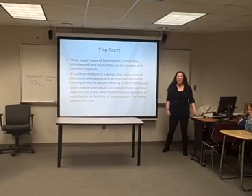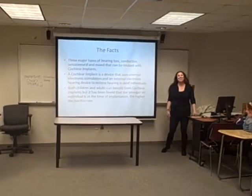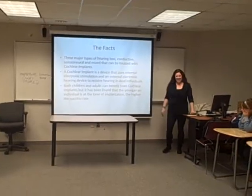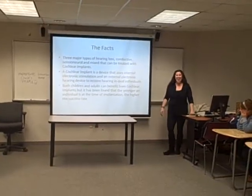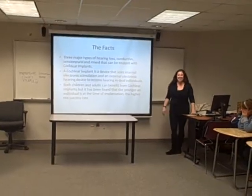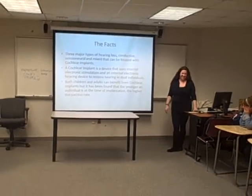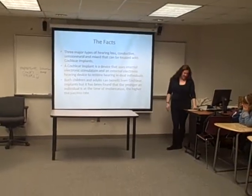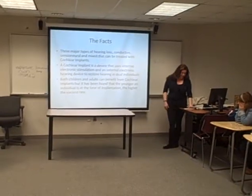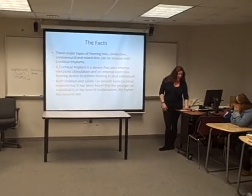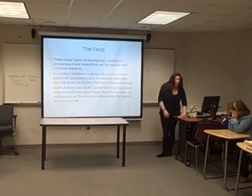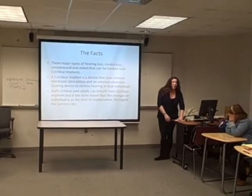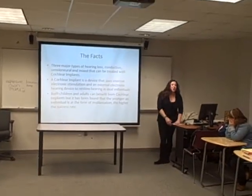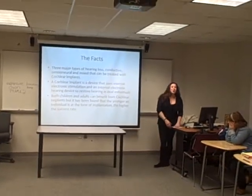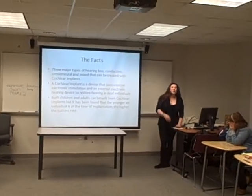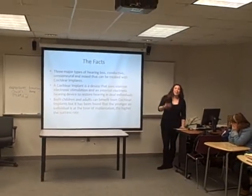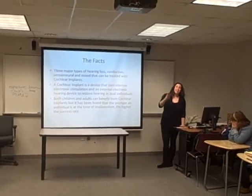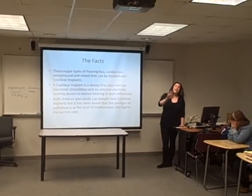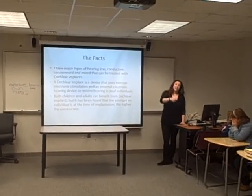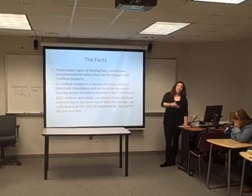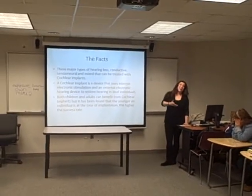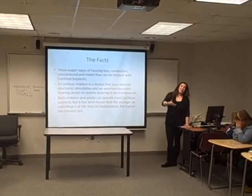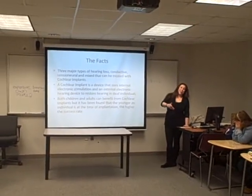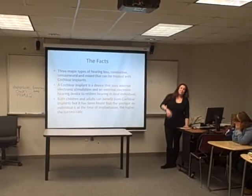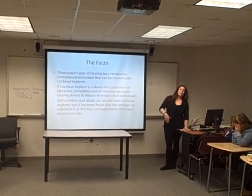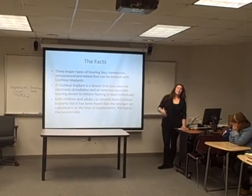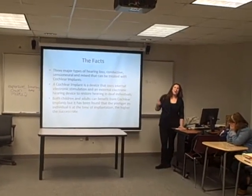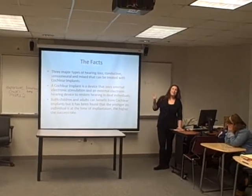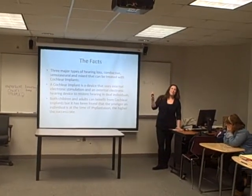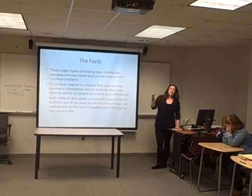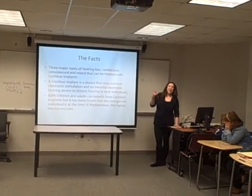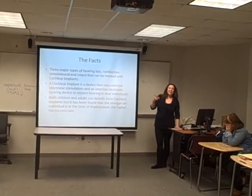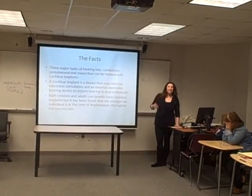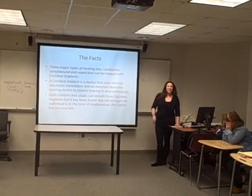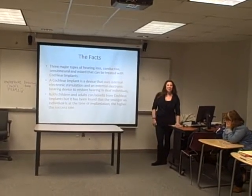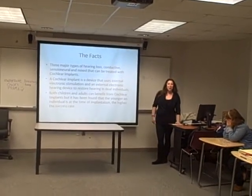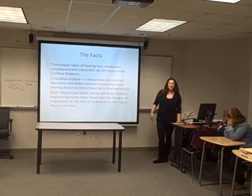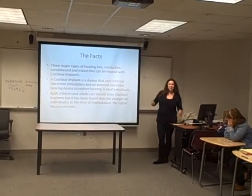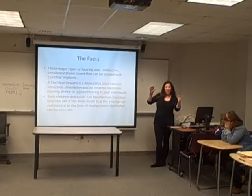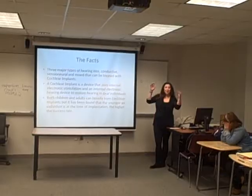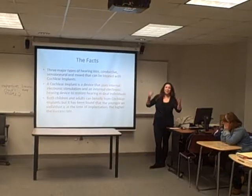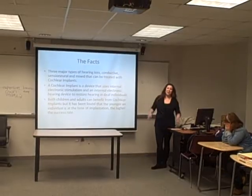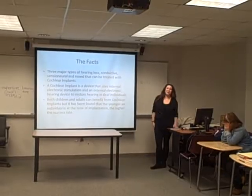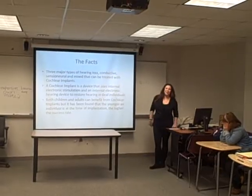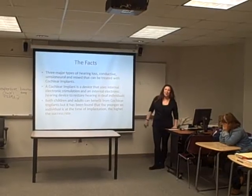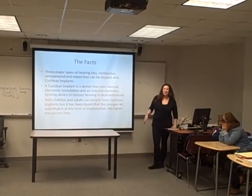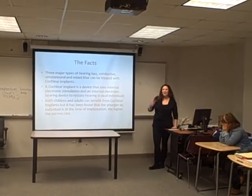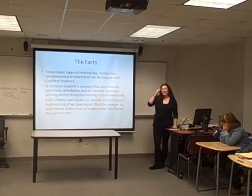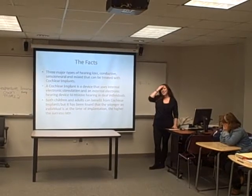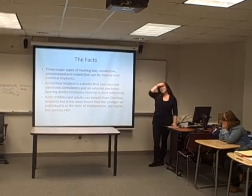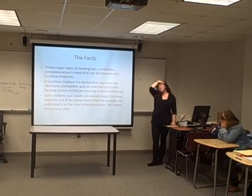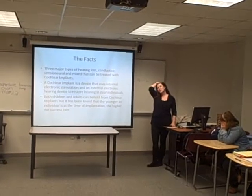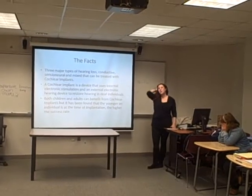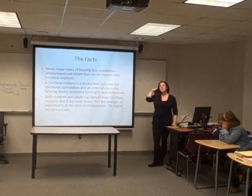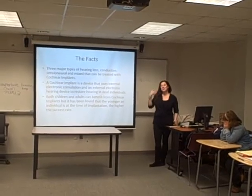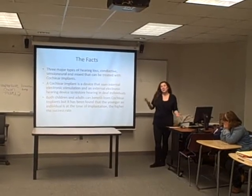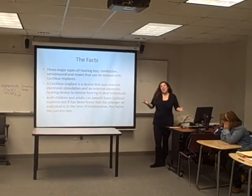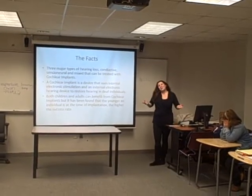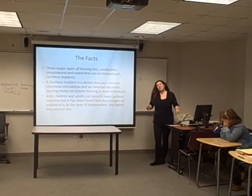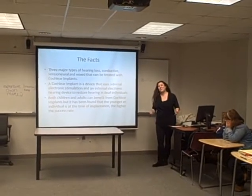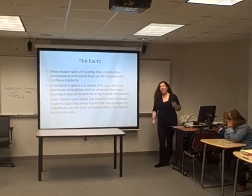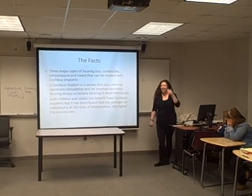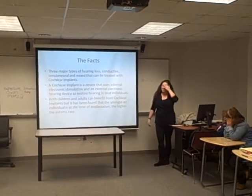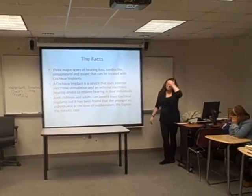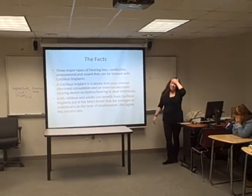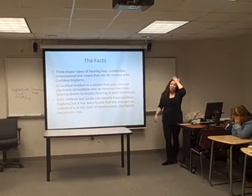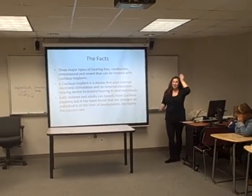actually flies. Yes, she can go on airplanes. Her head sets off the metal detector. Literally, could she